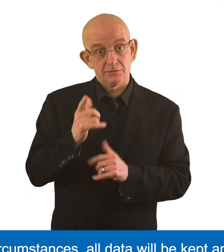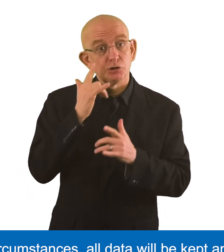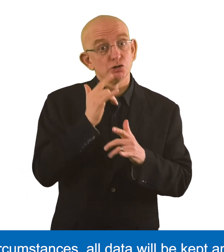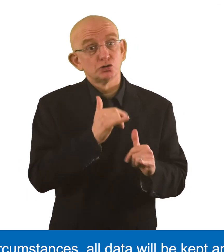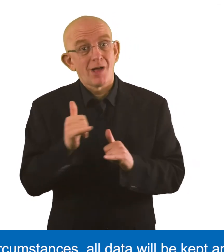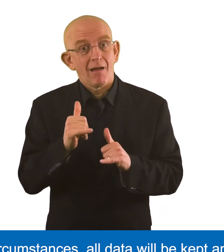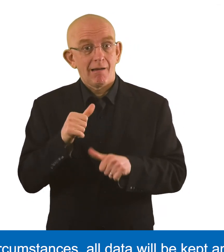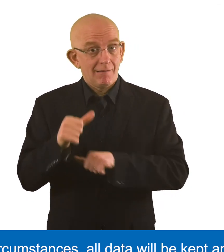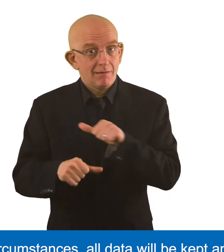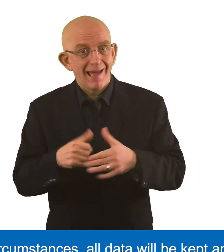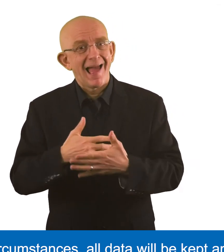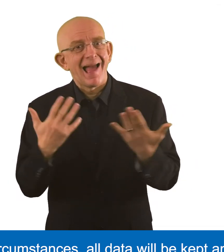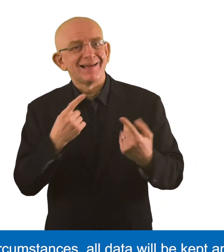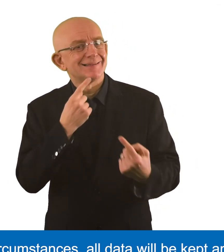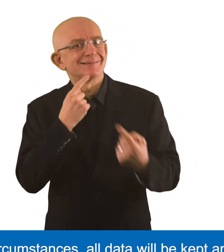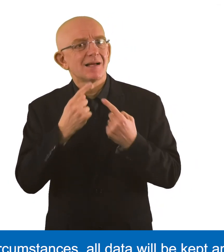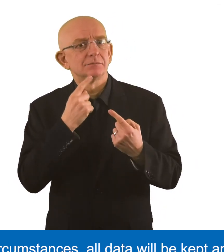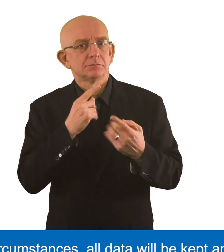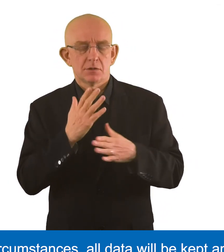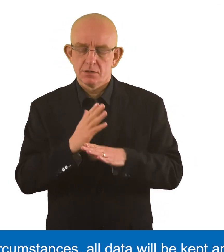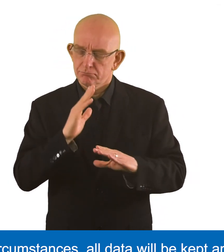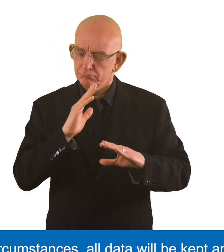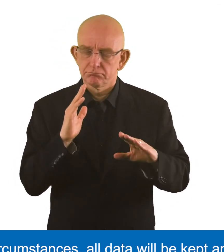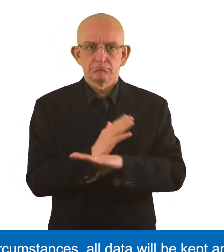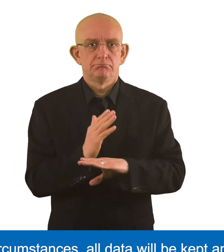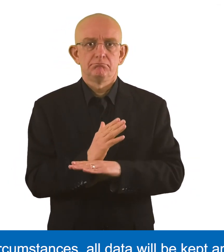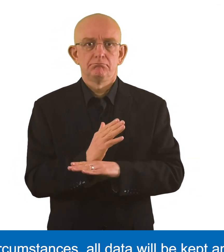But in these circumstances, all data will be kept anonymous.